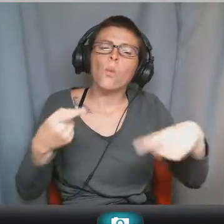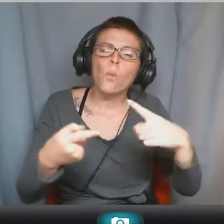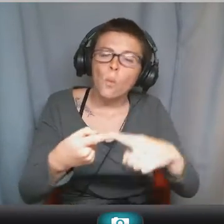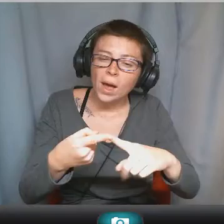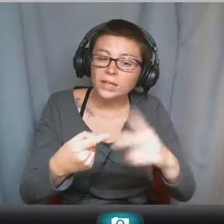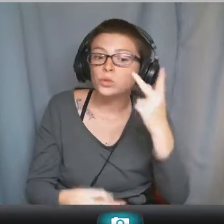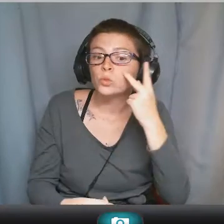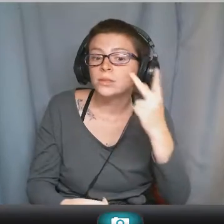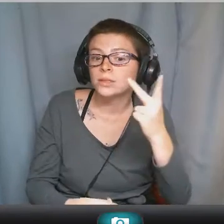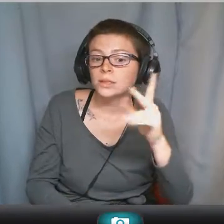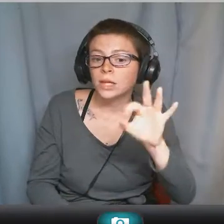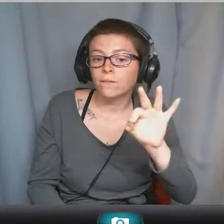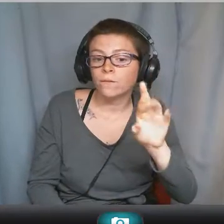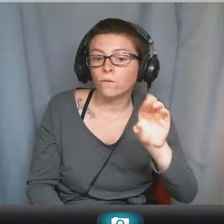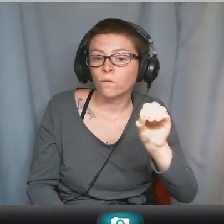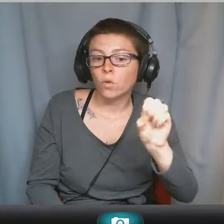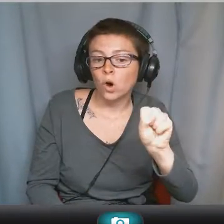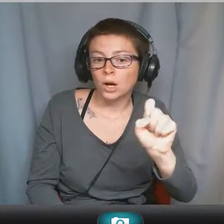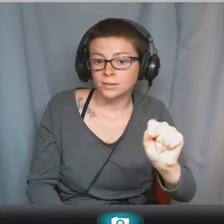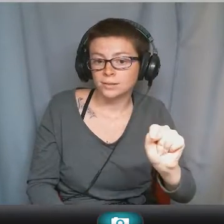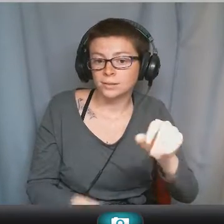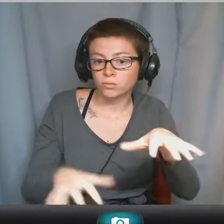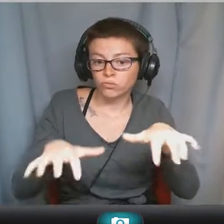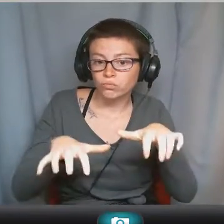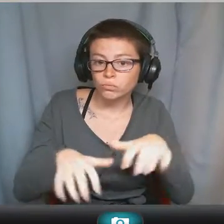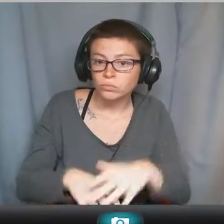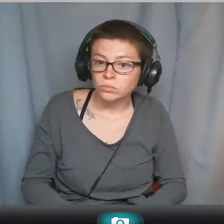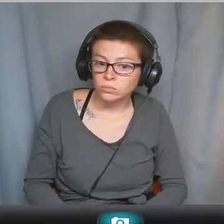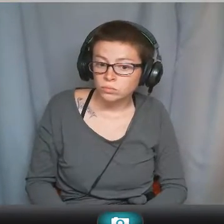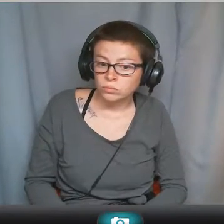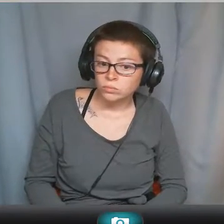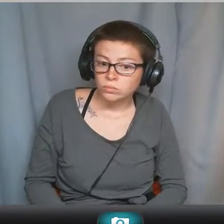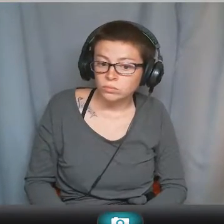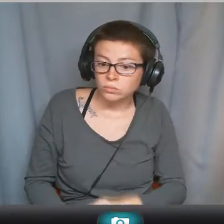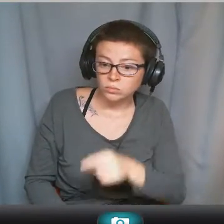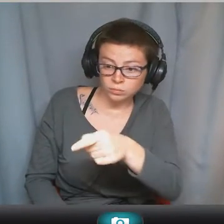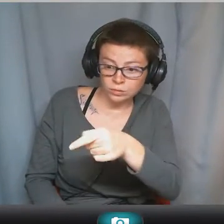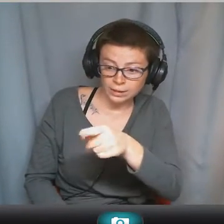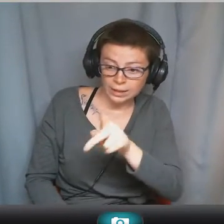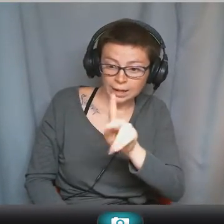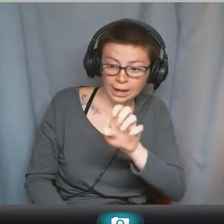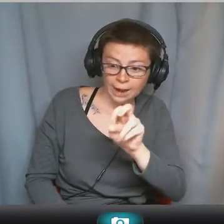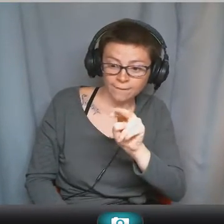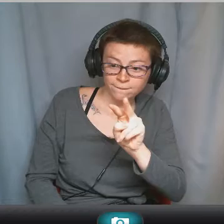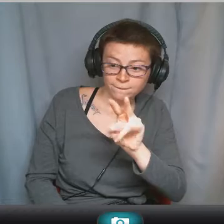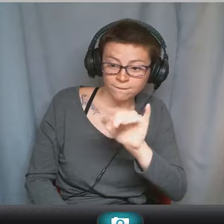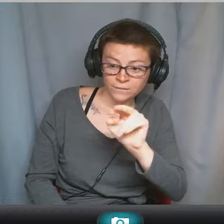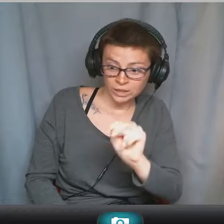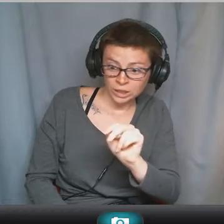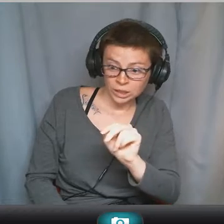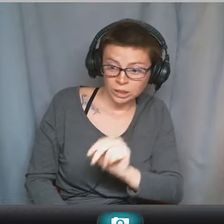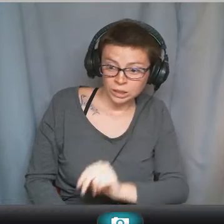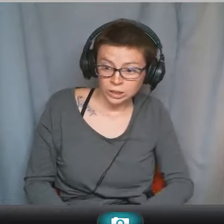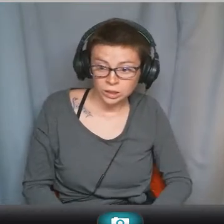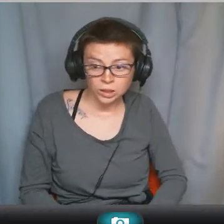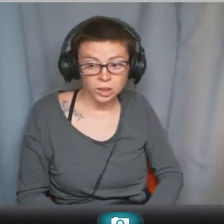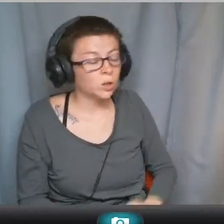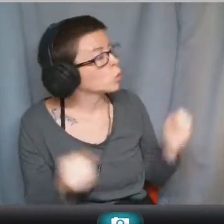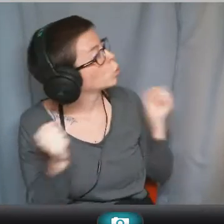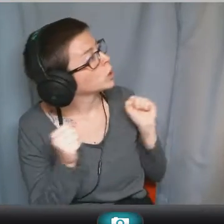know. Kevin, when do you see the frost? In the winter. Before In the snow winter, comes. before the snow